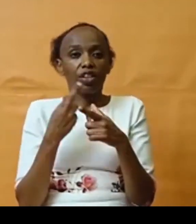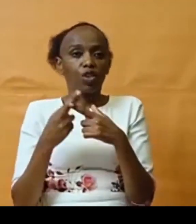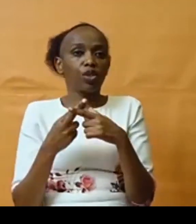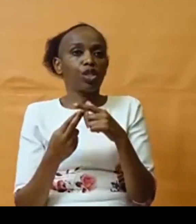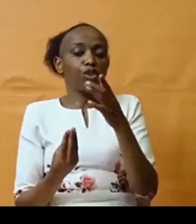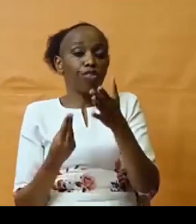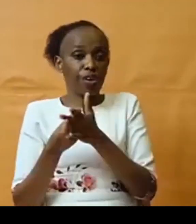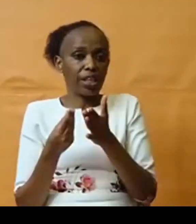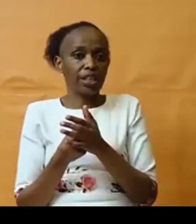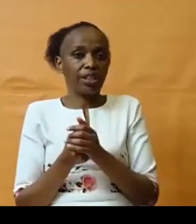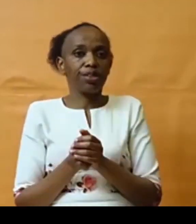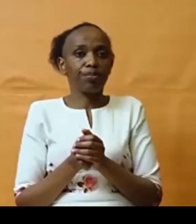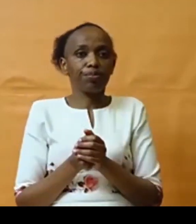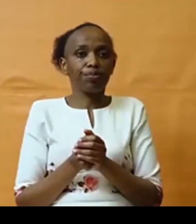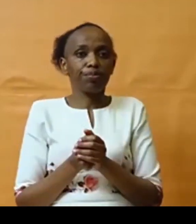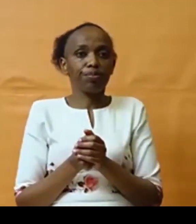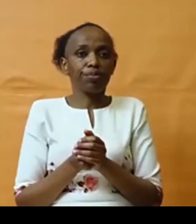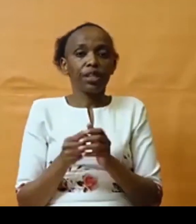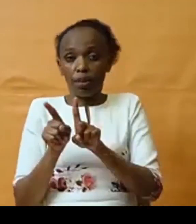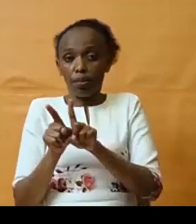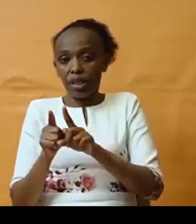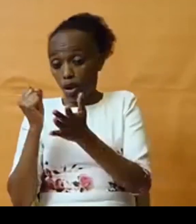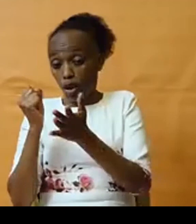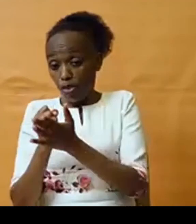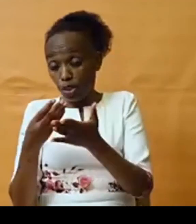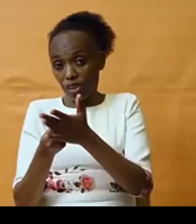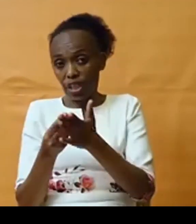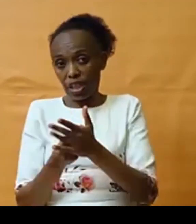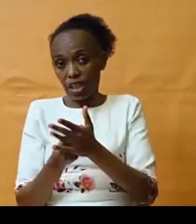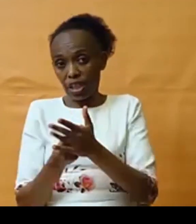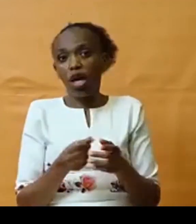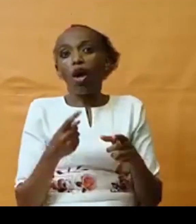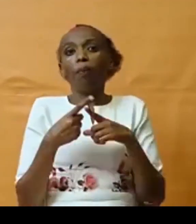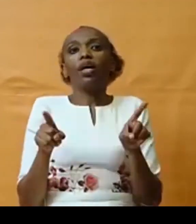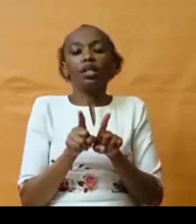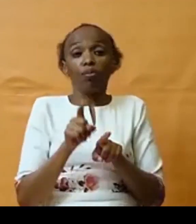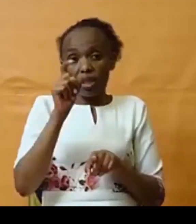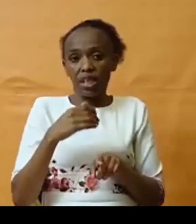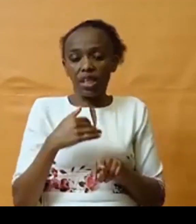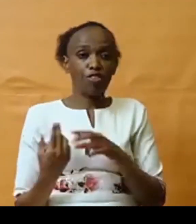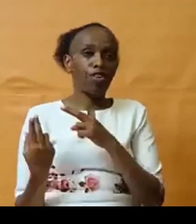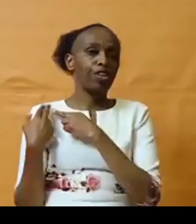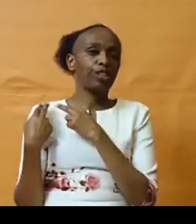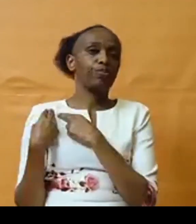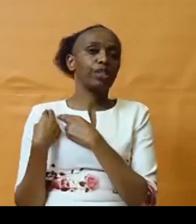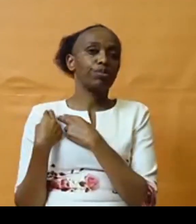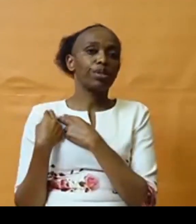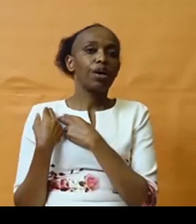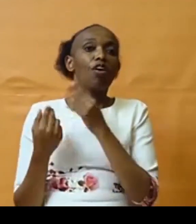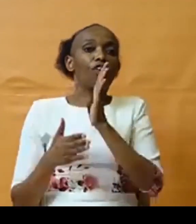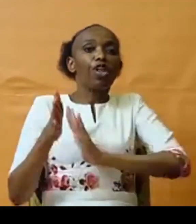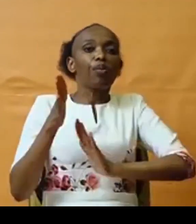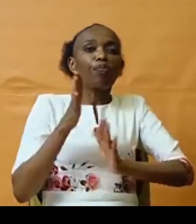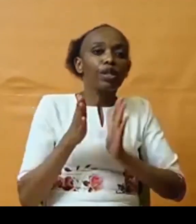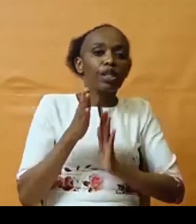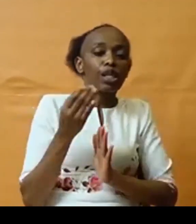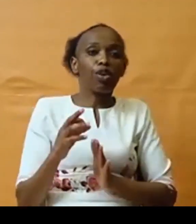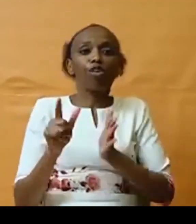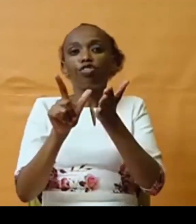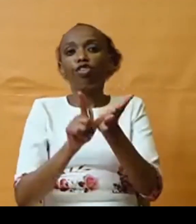of those sources of financing. There is also a need for accountability for the processes of